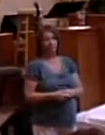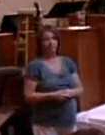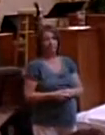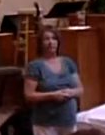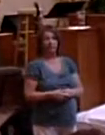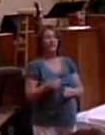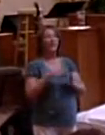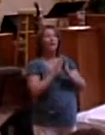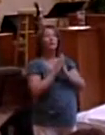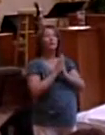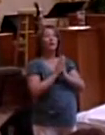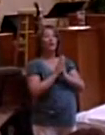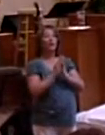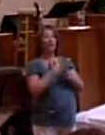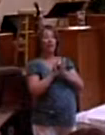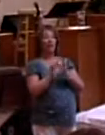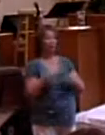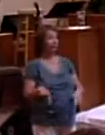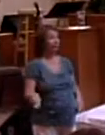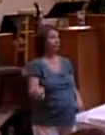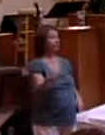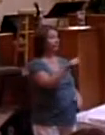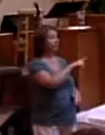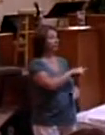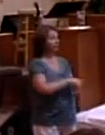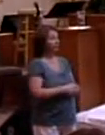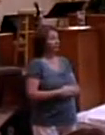I pray that the rest of you are